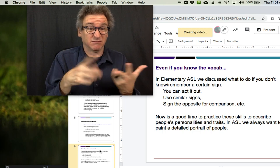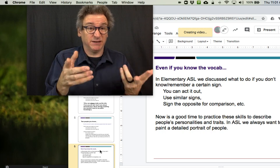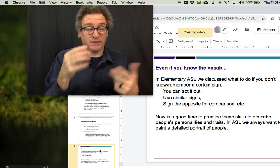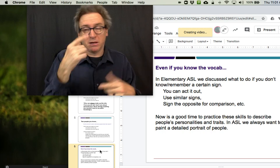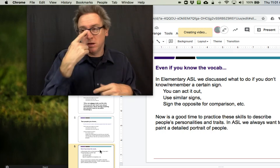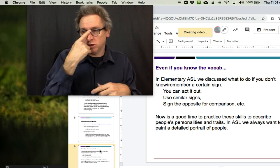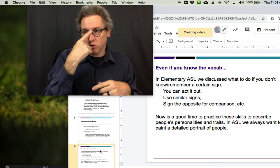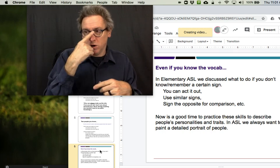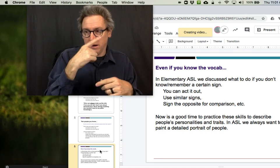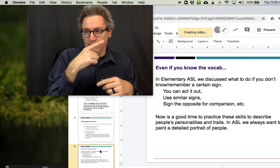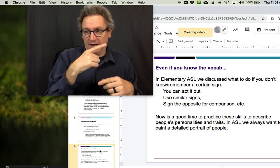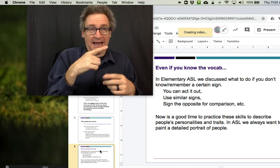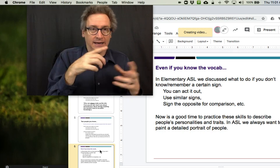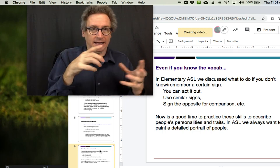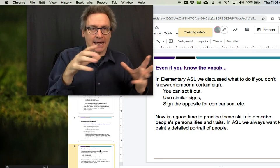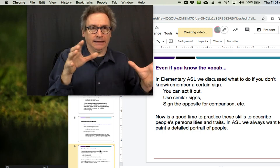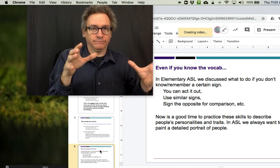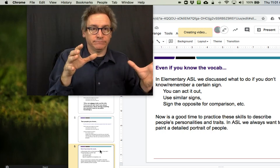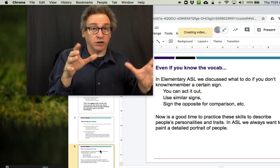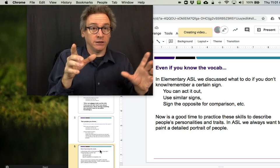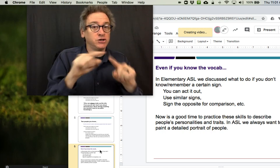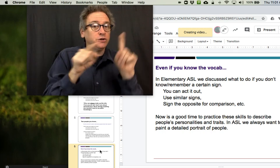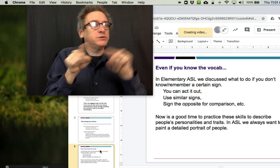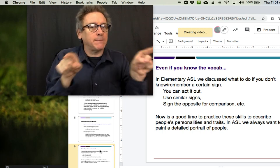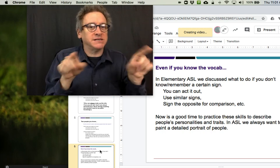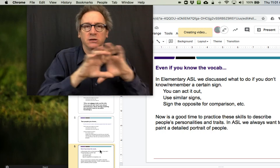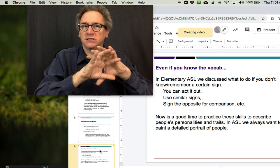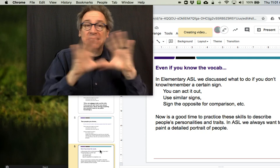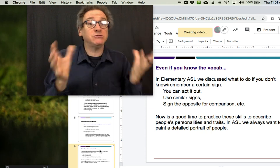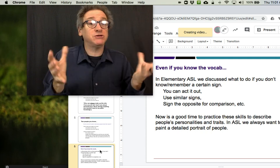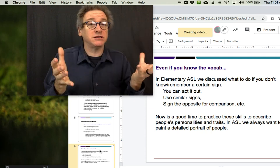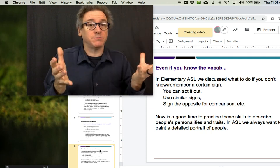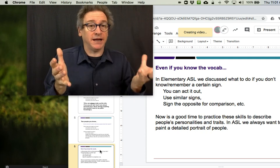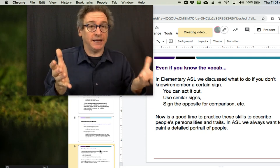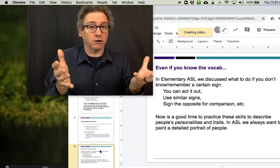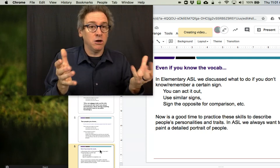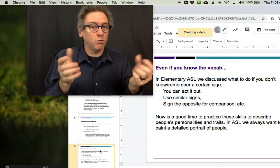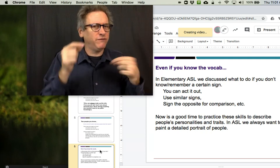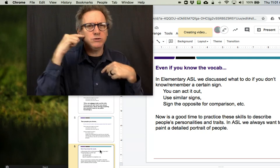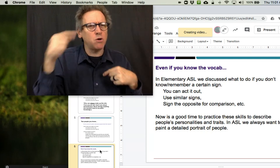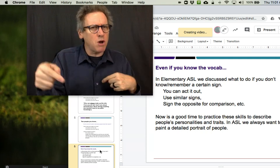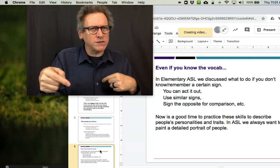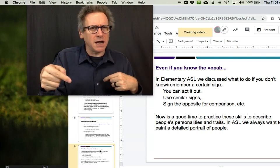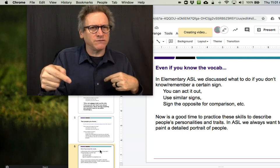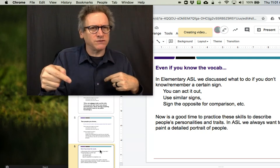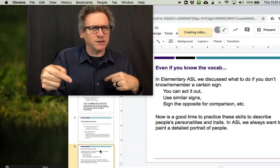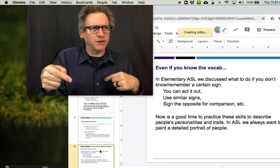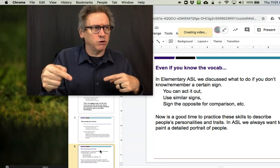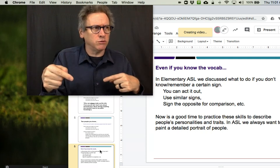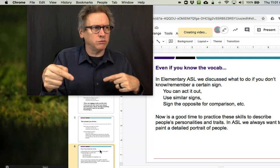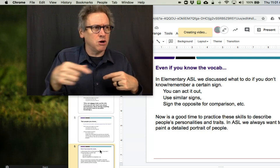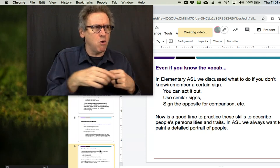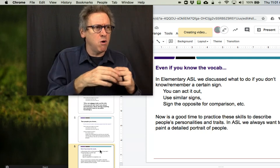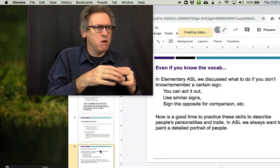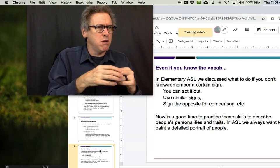cookies. So, and candy, right? So you can do the opposite. Same strategies apply here, where if you don't know a sign for something or